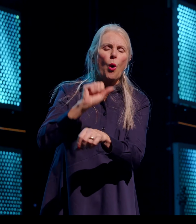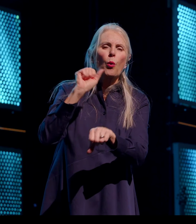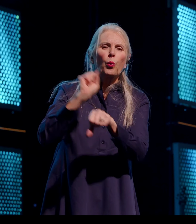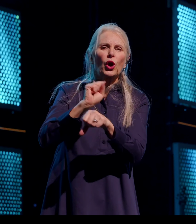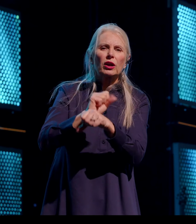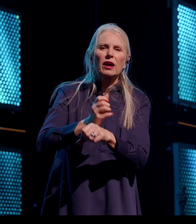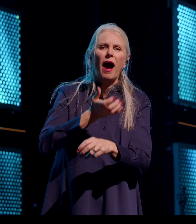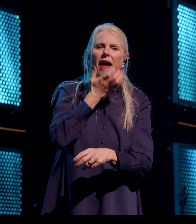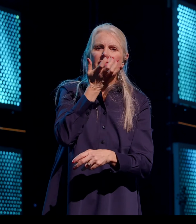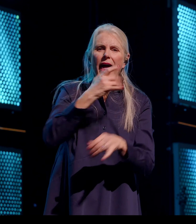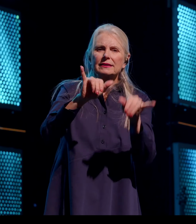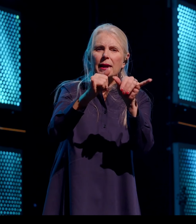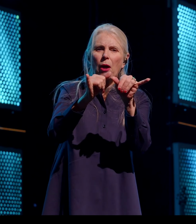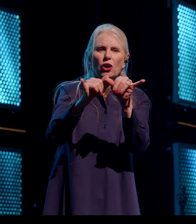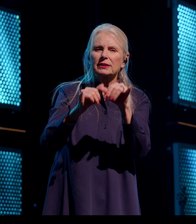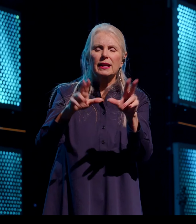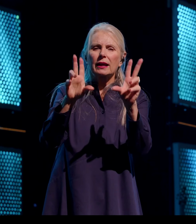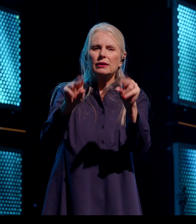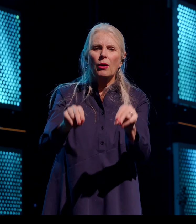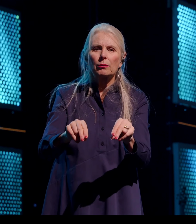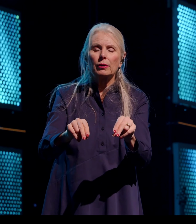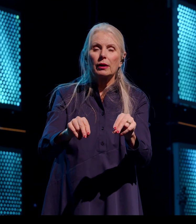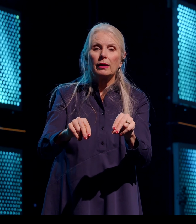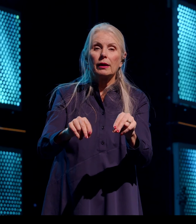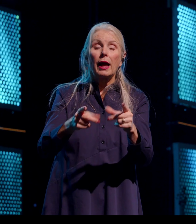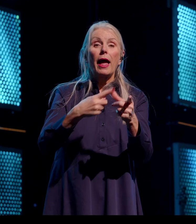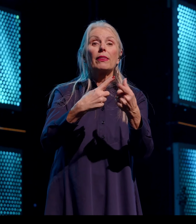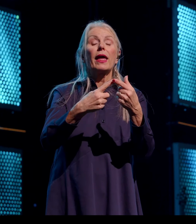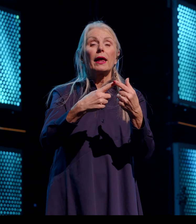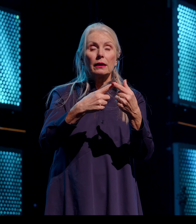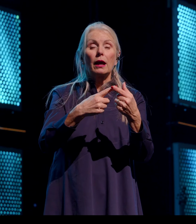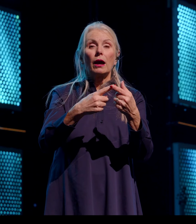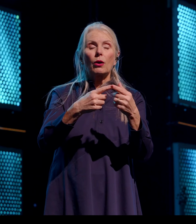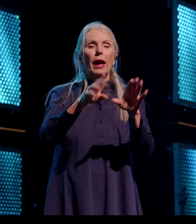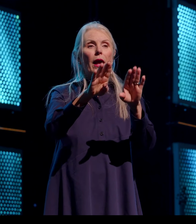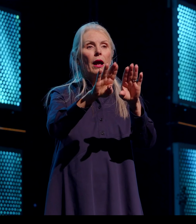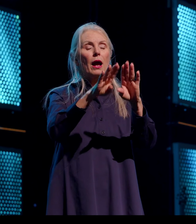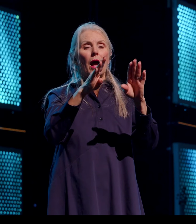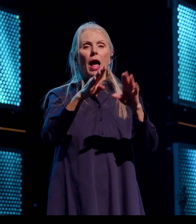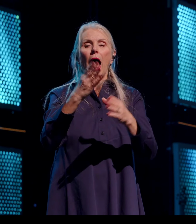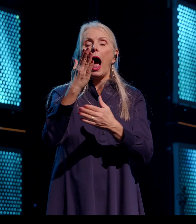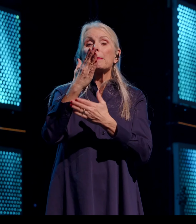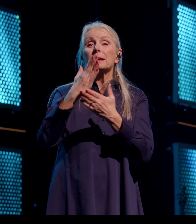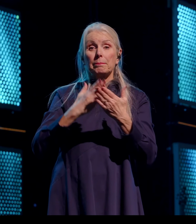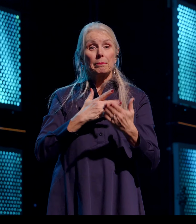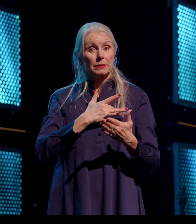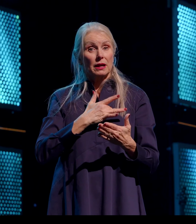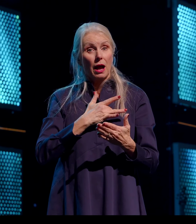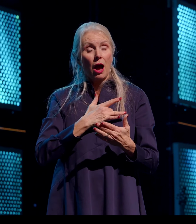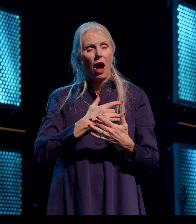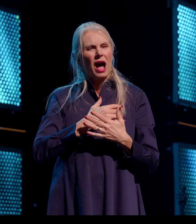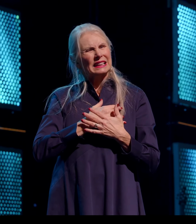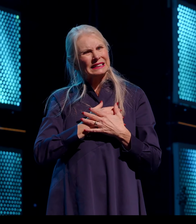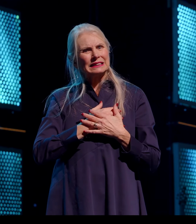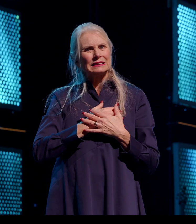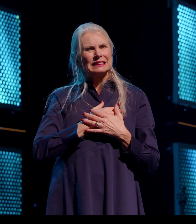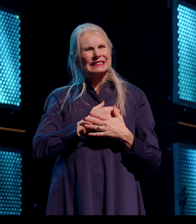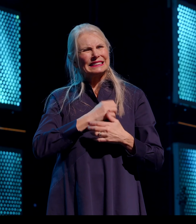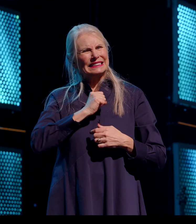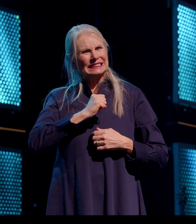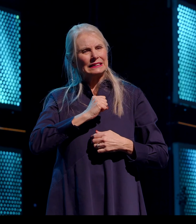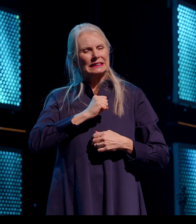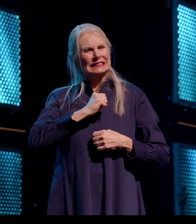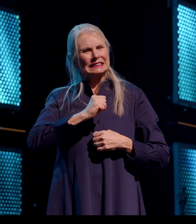God wanted something to happen. It was just like, okay, a door open. And if anything, I was like, there's a little bit of resistance on my heart. It took some time,